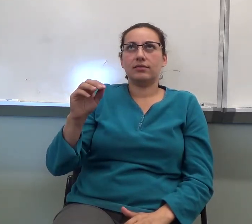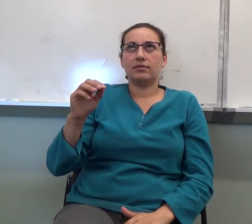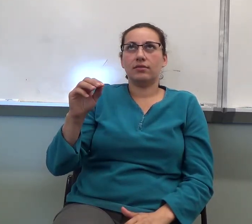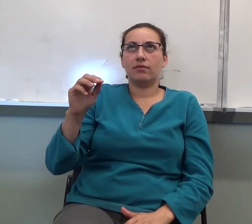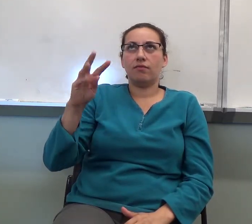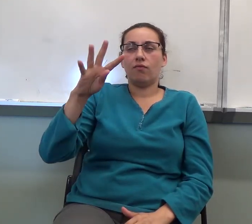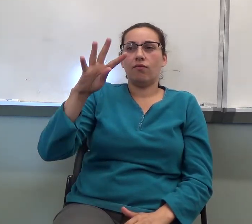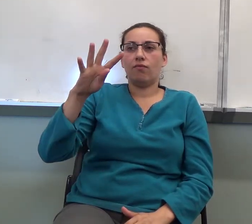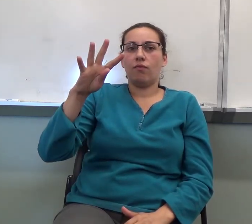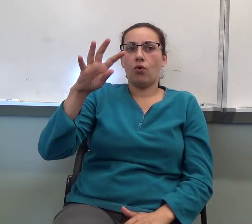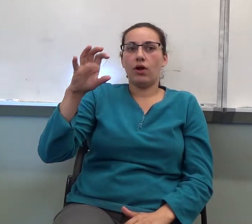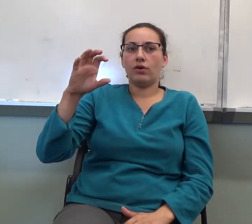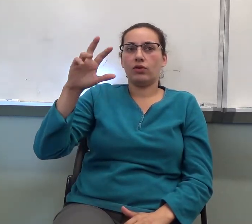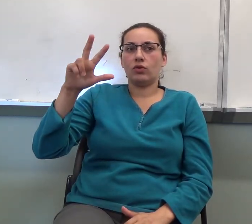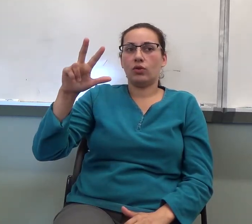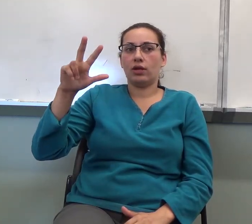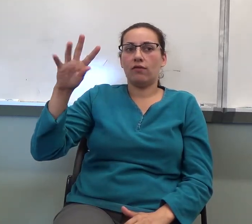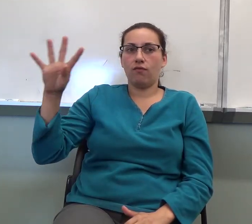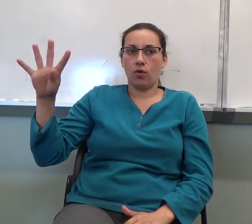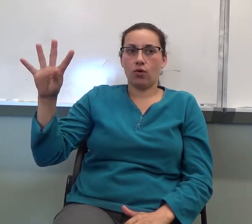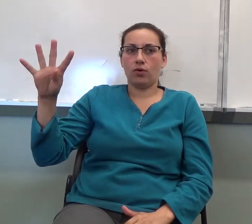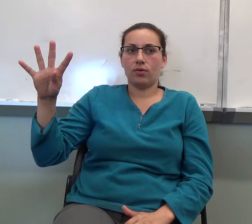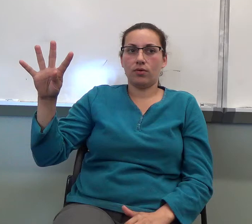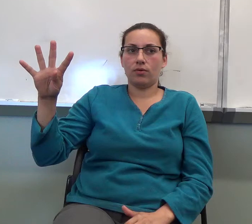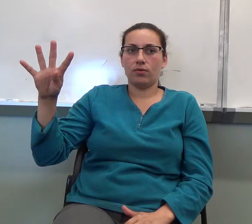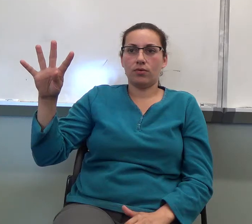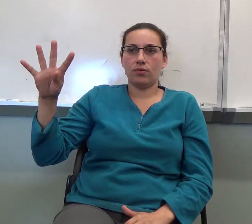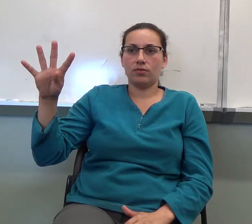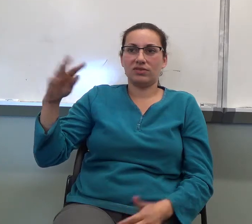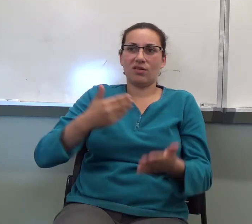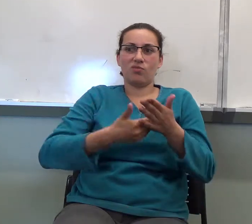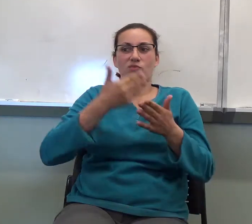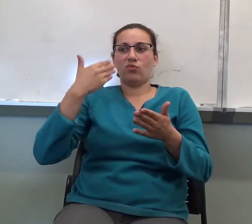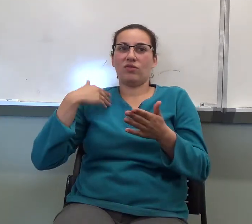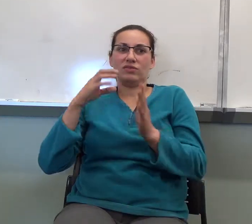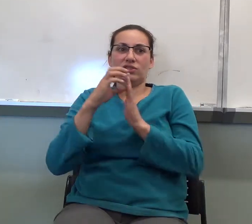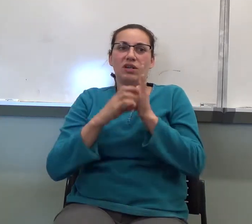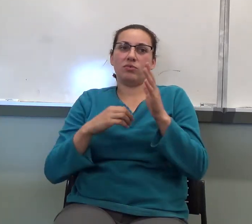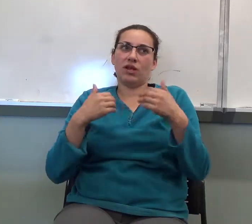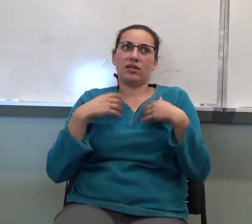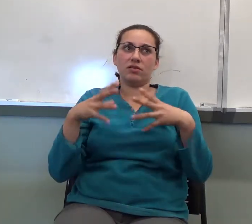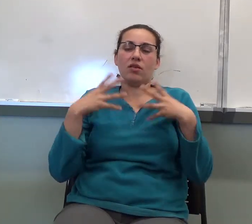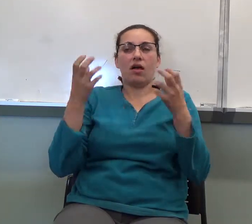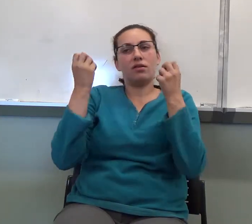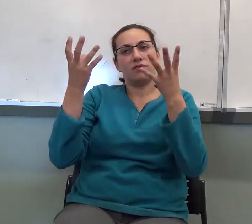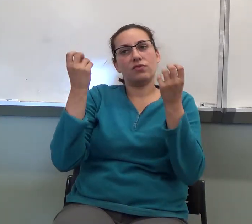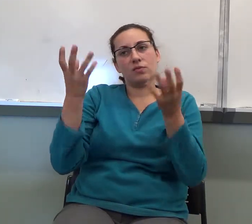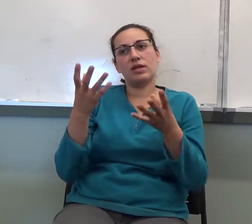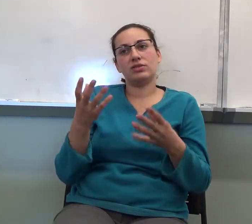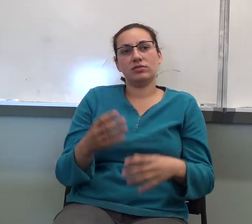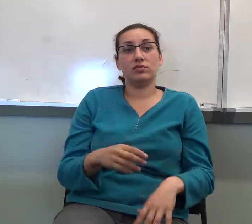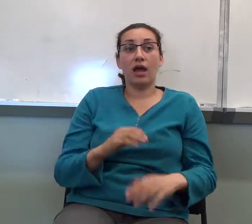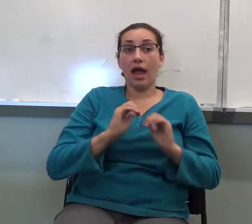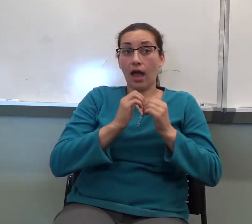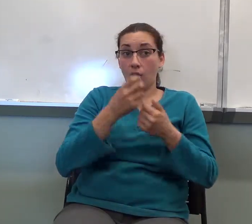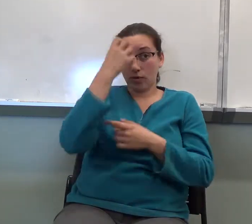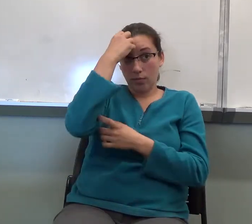going. And then the previous section has loads of it. And the way you remember it is these letters. Kids